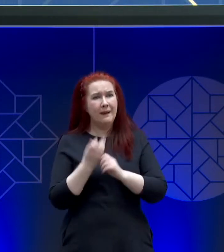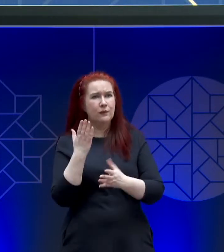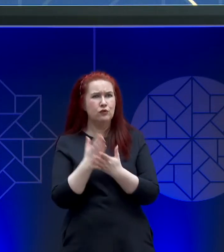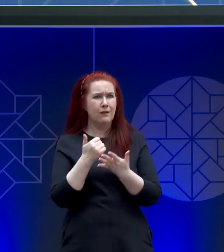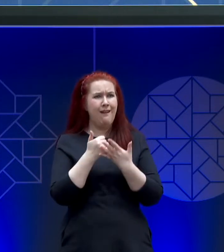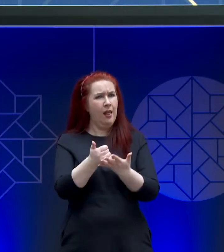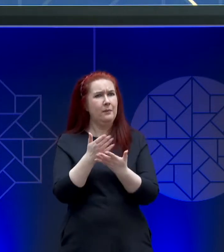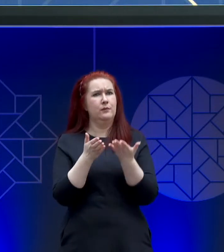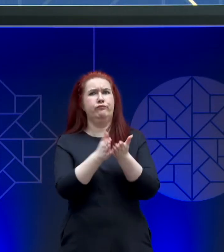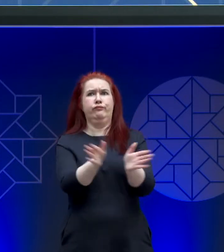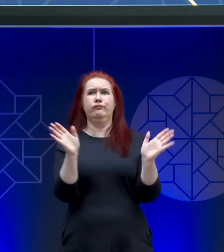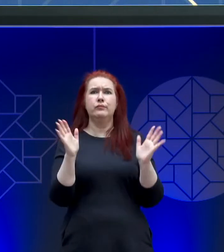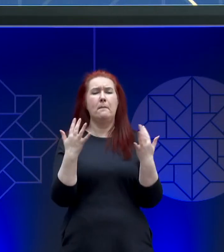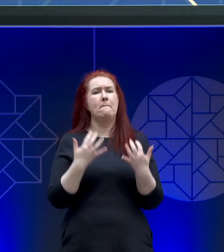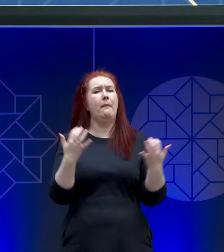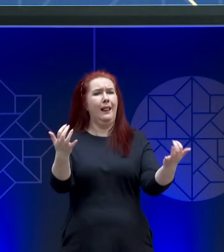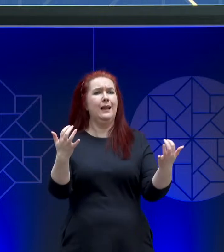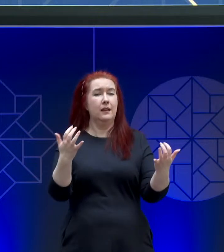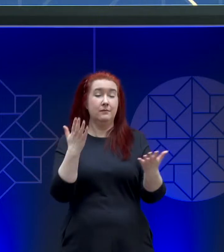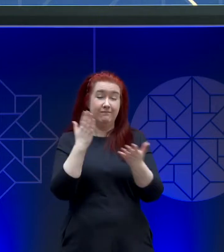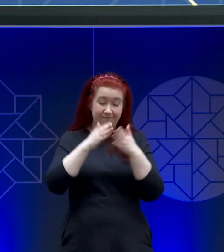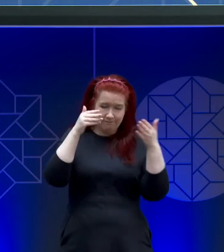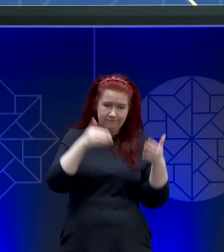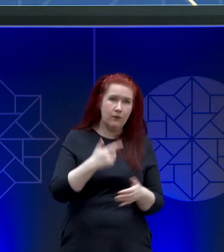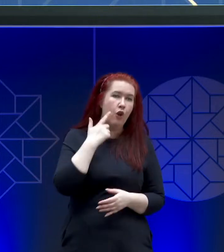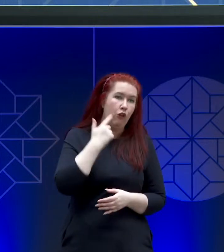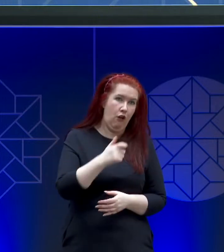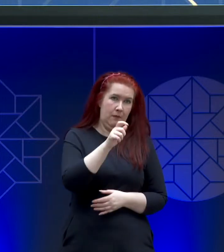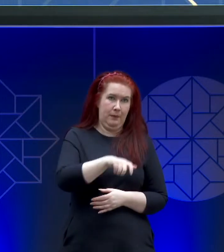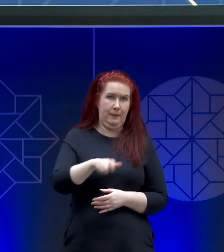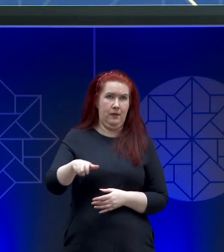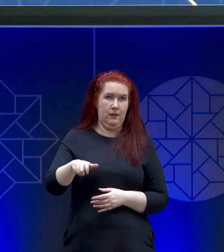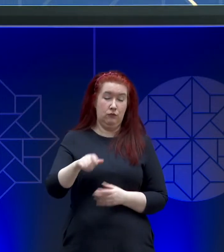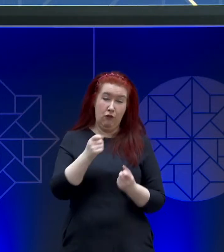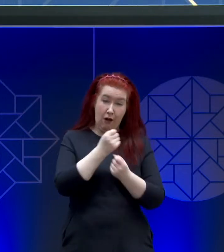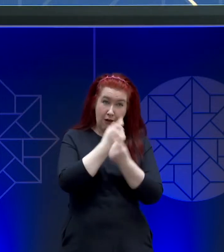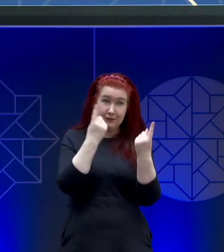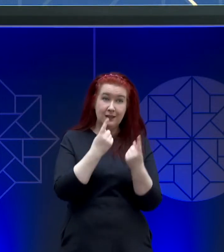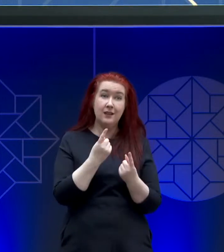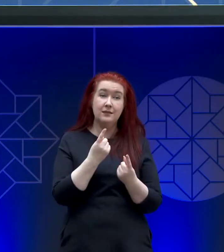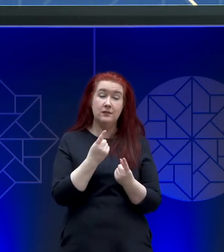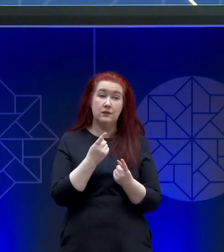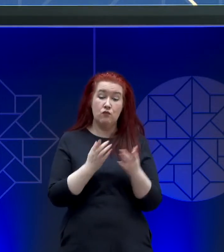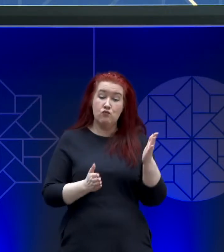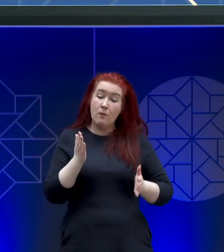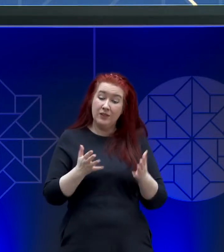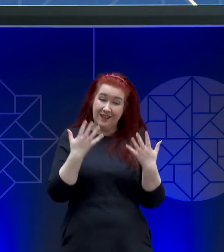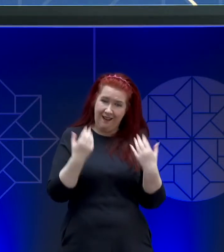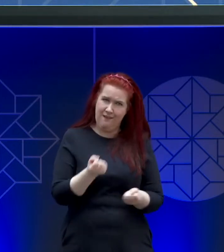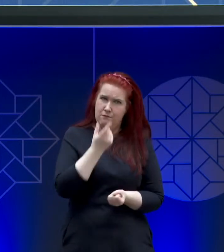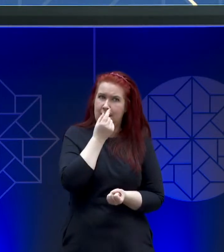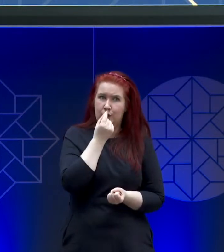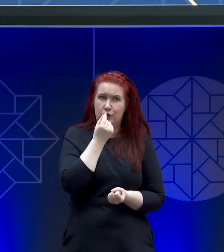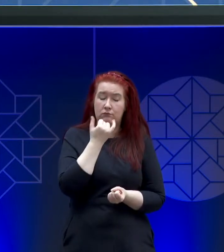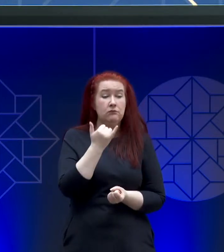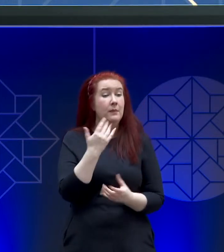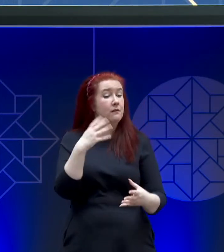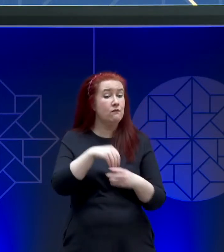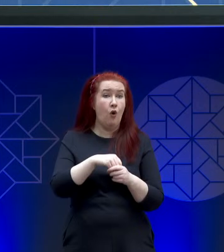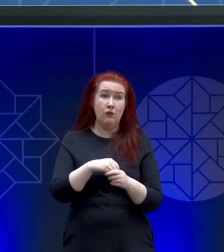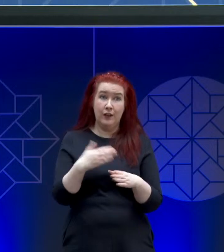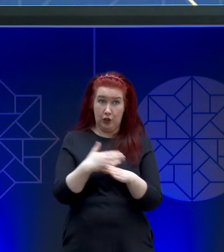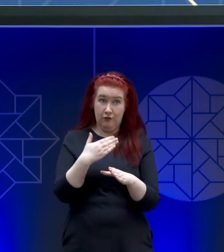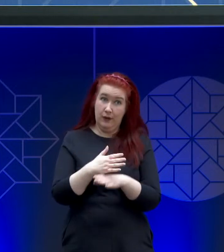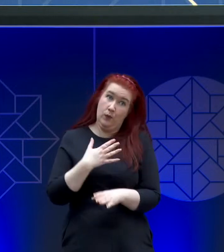help everyone in the public, but particularly young people, to understand the potential of robotics, whether they get involved in it as a career, which